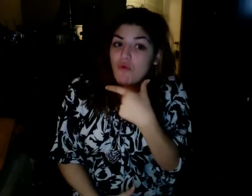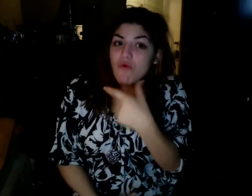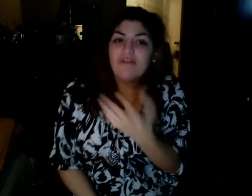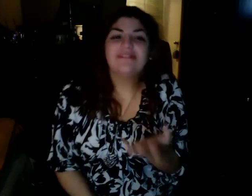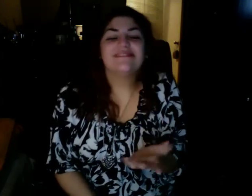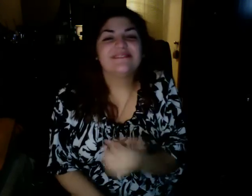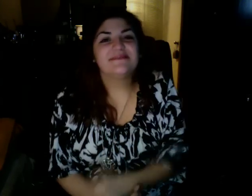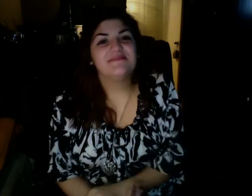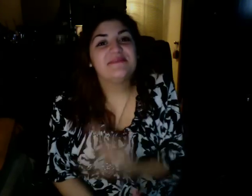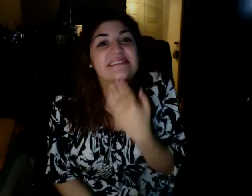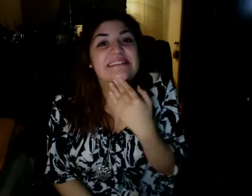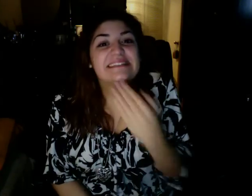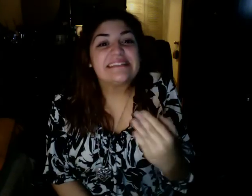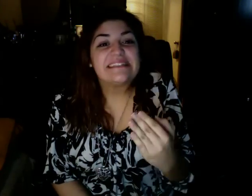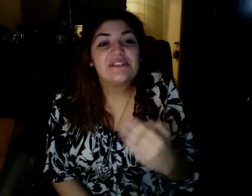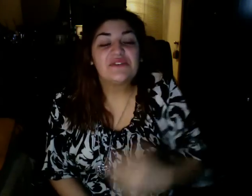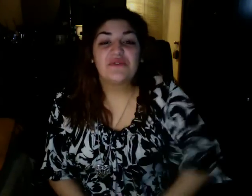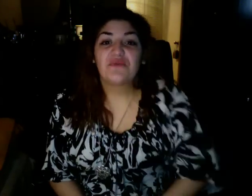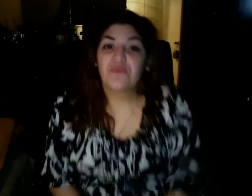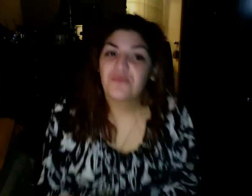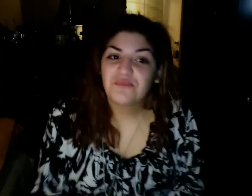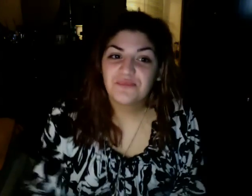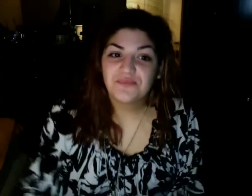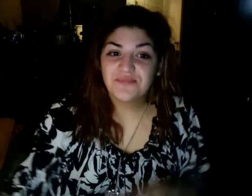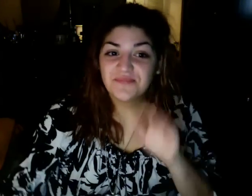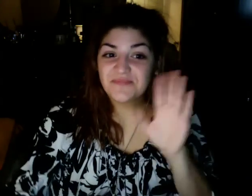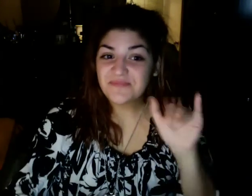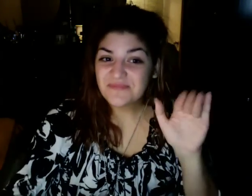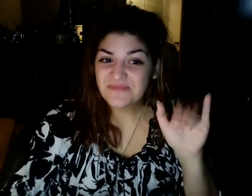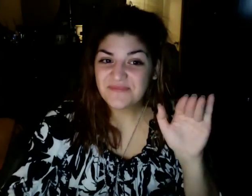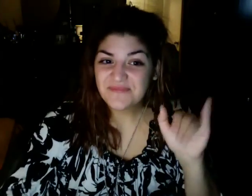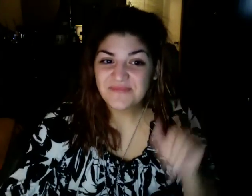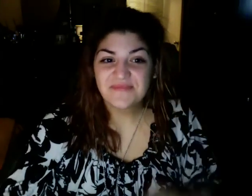But their biggest accomplishment was by our United States Congress.